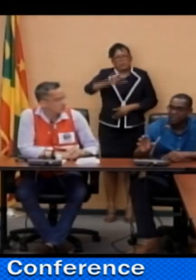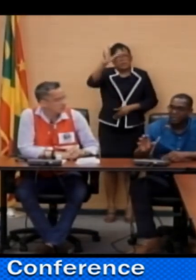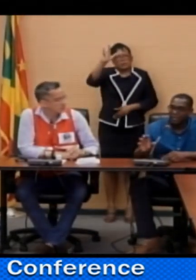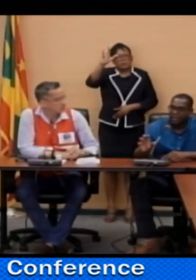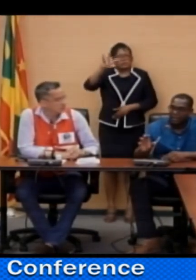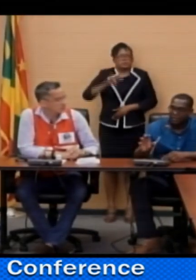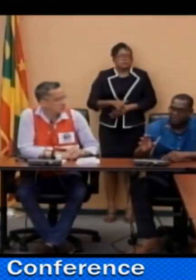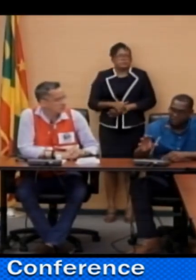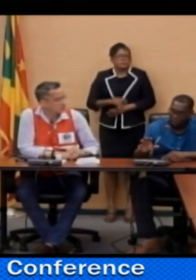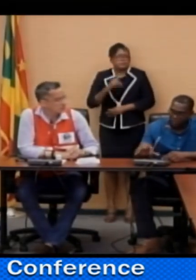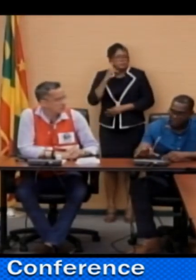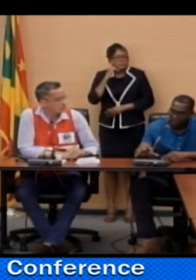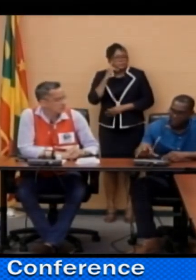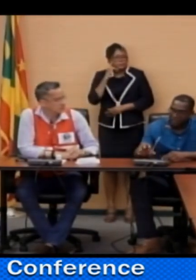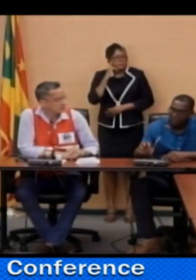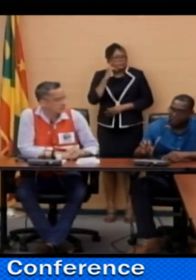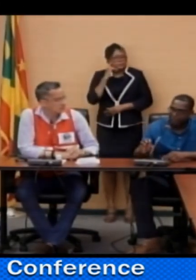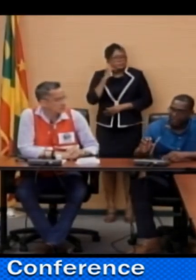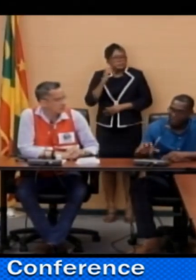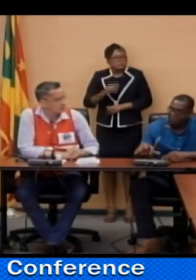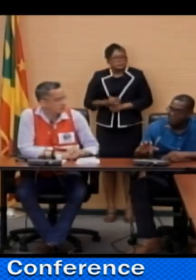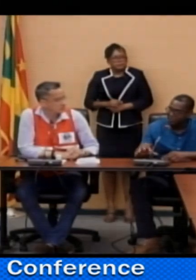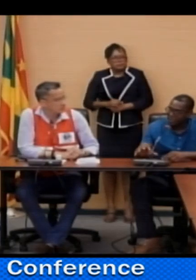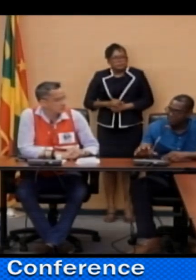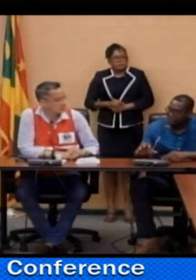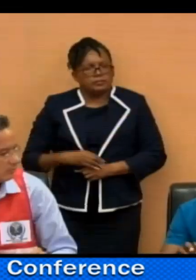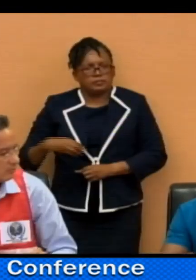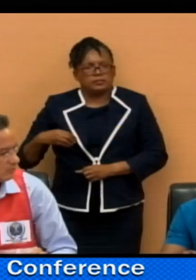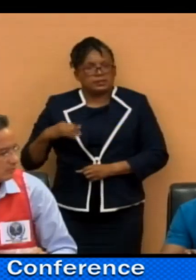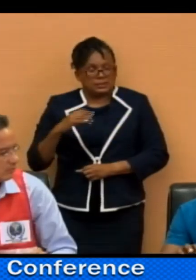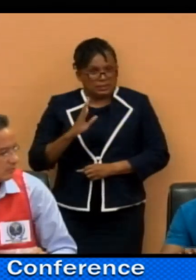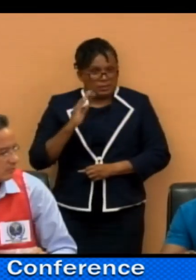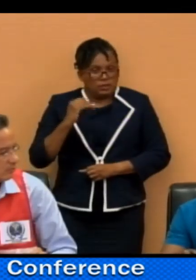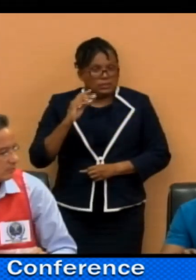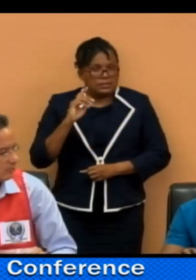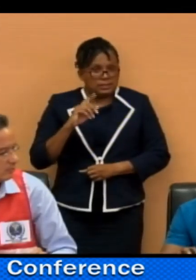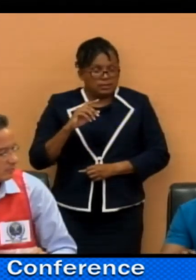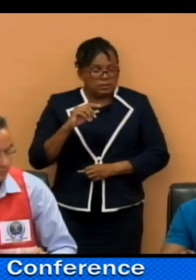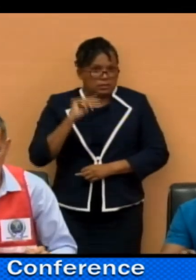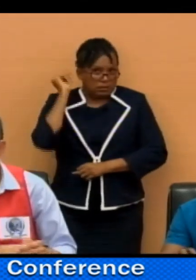flights. Since our response, every flight request that the